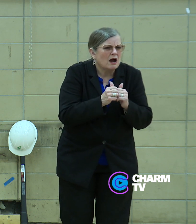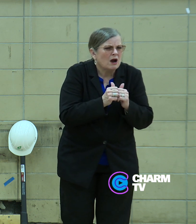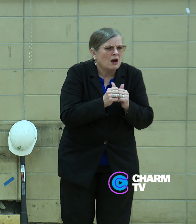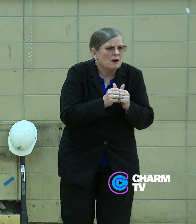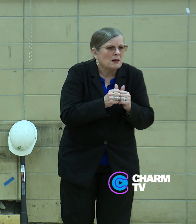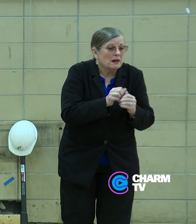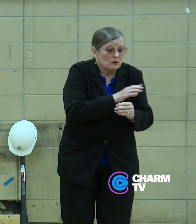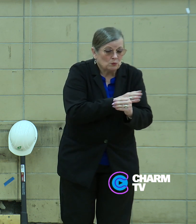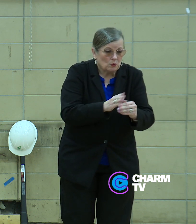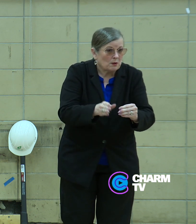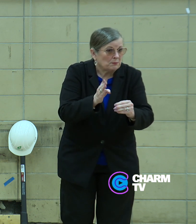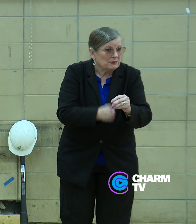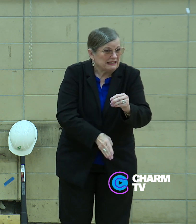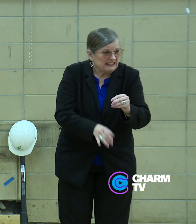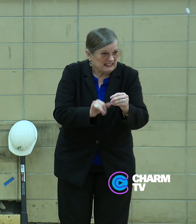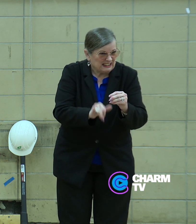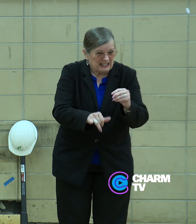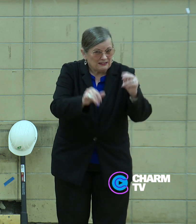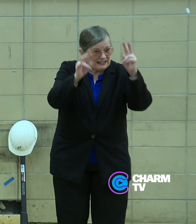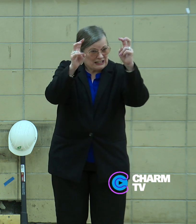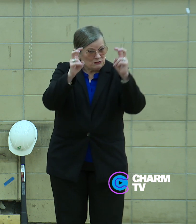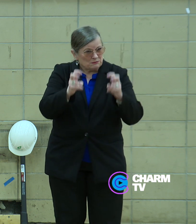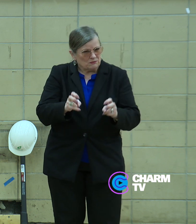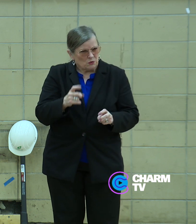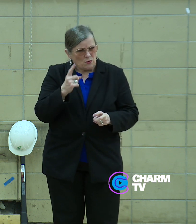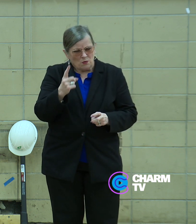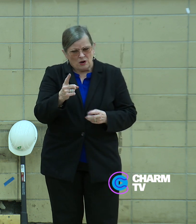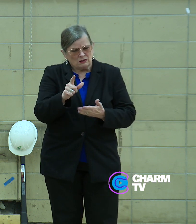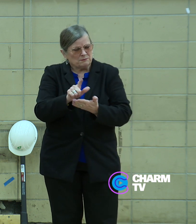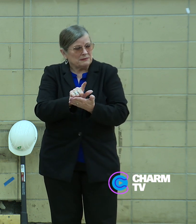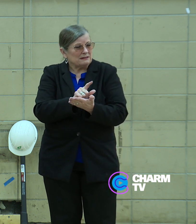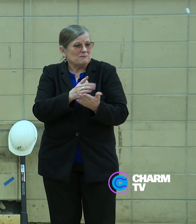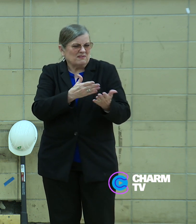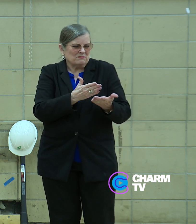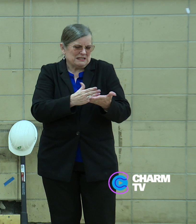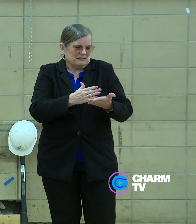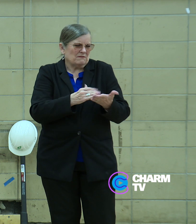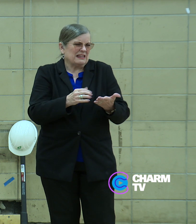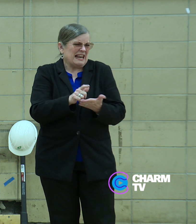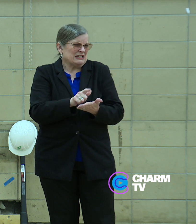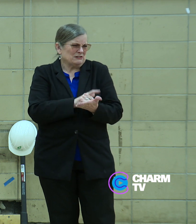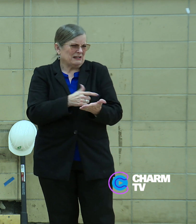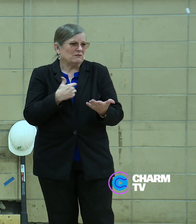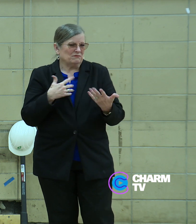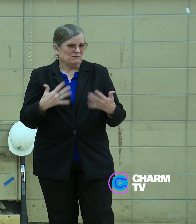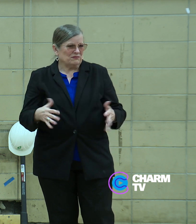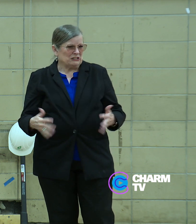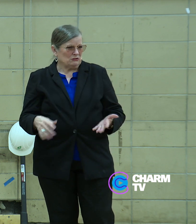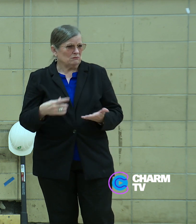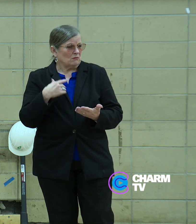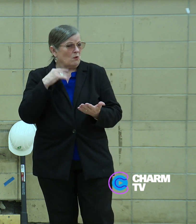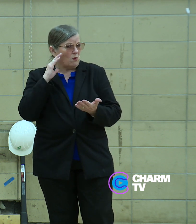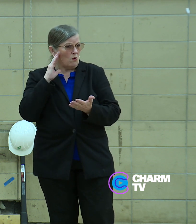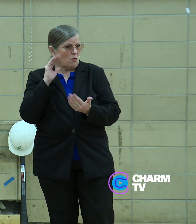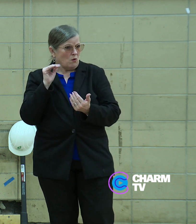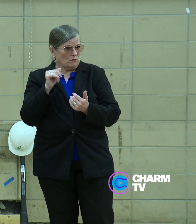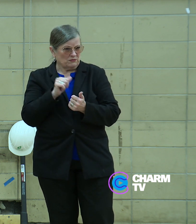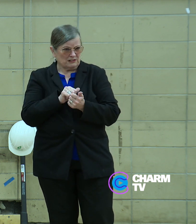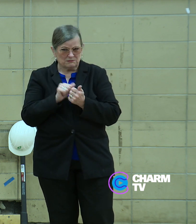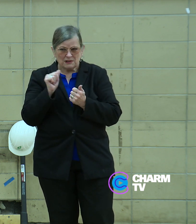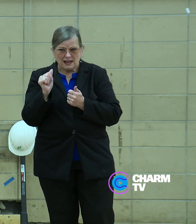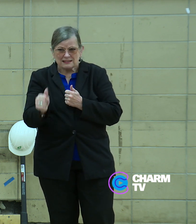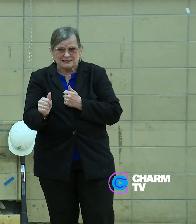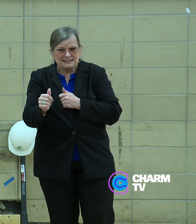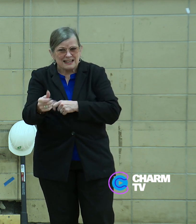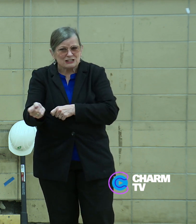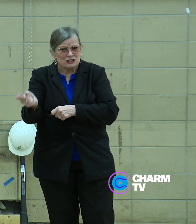those issues. But there's one piece of legislation that you and I have talked about before that I hope actually passes next year. It was